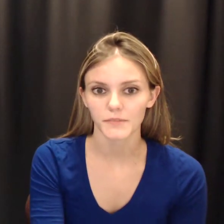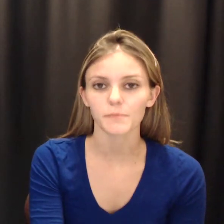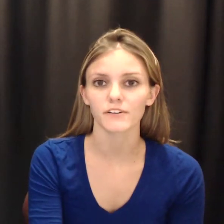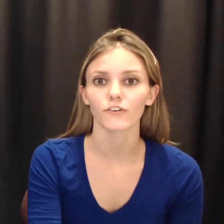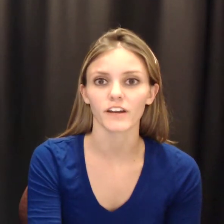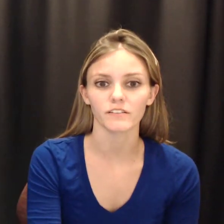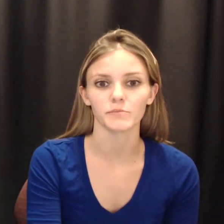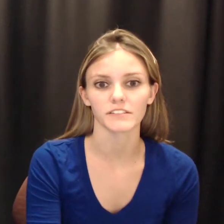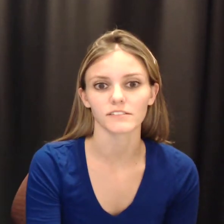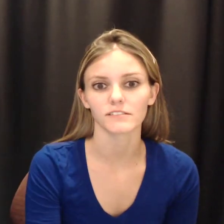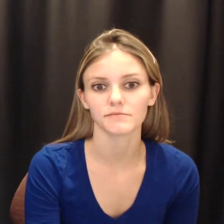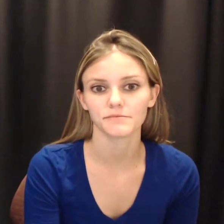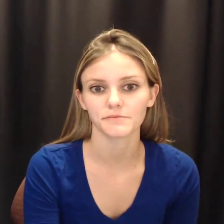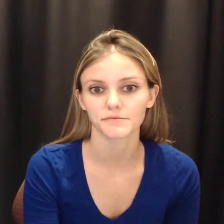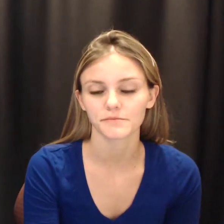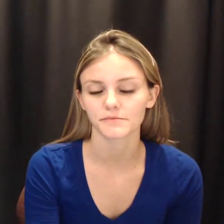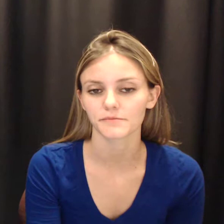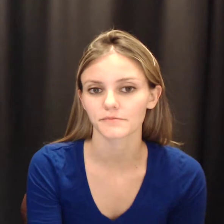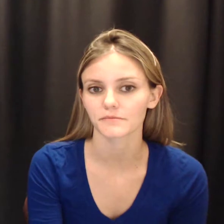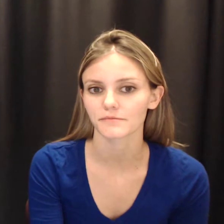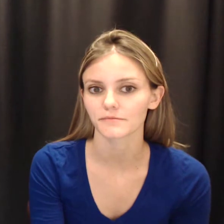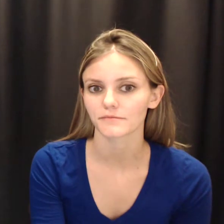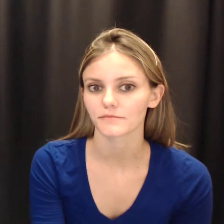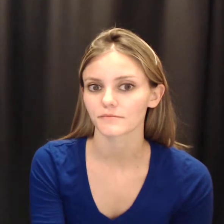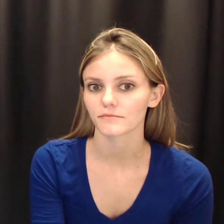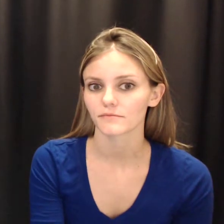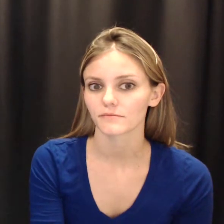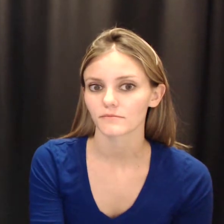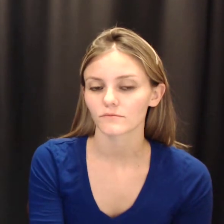Yep, at a variety of places. Okay, so did you go into people's homes?